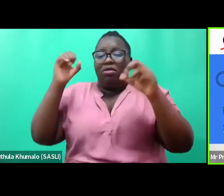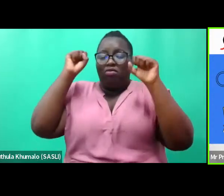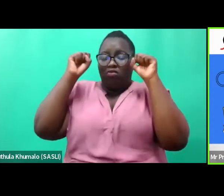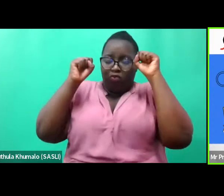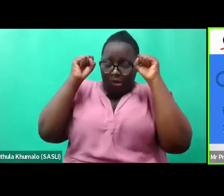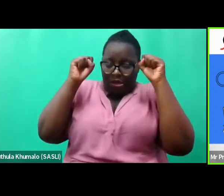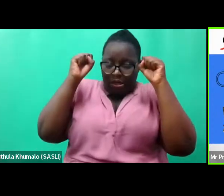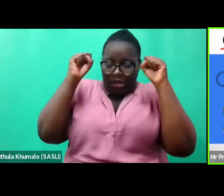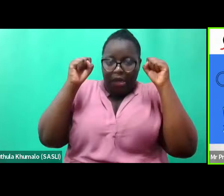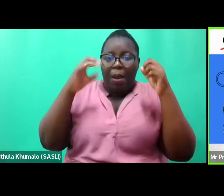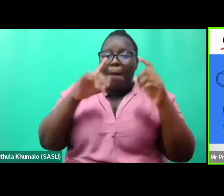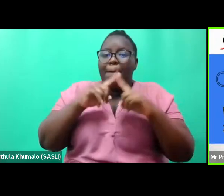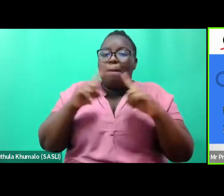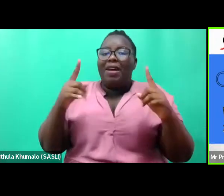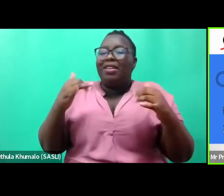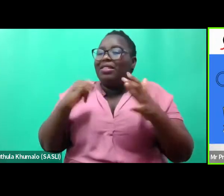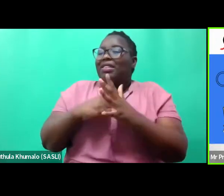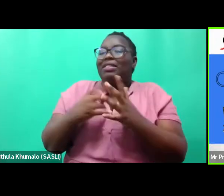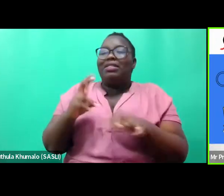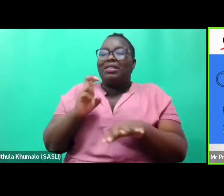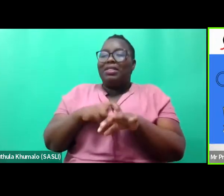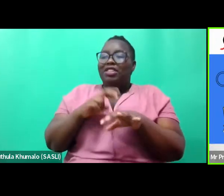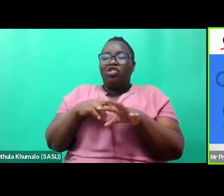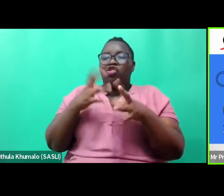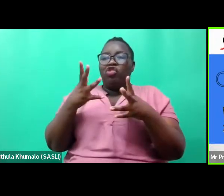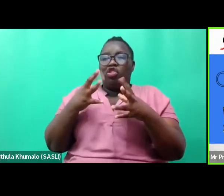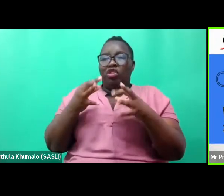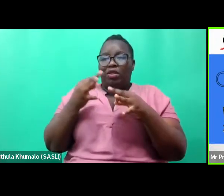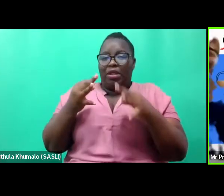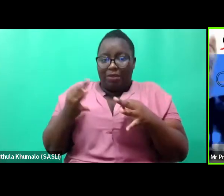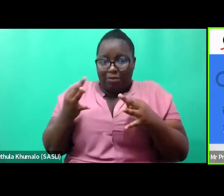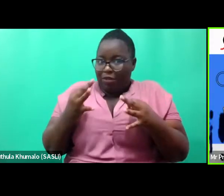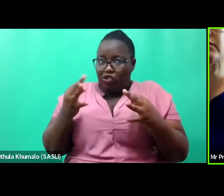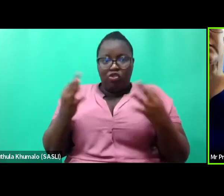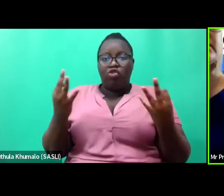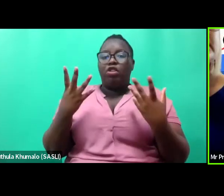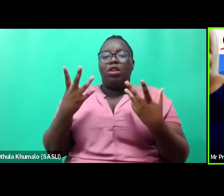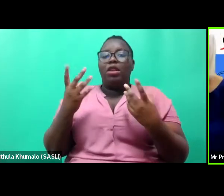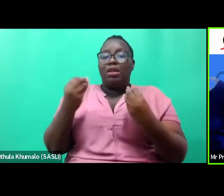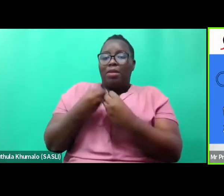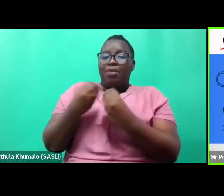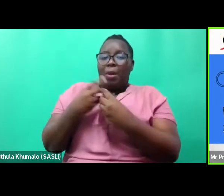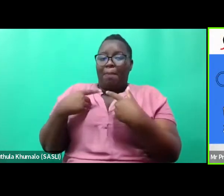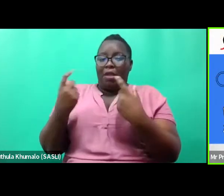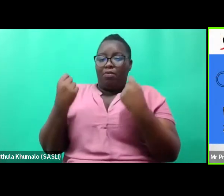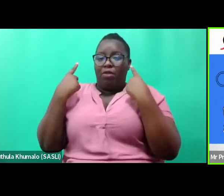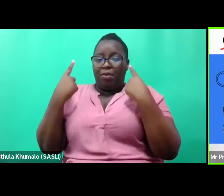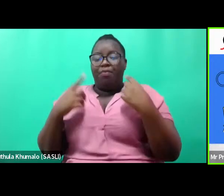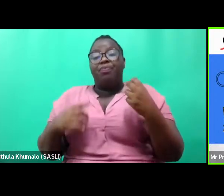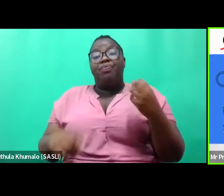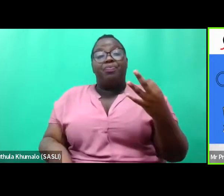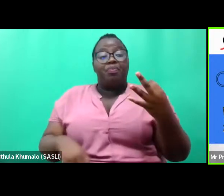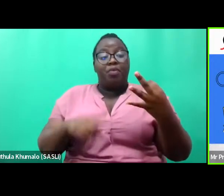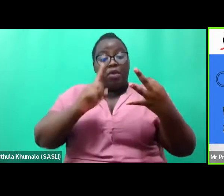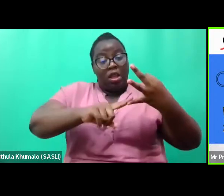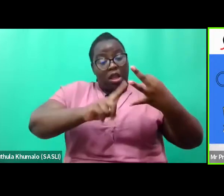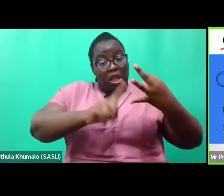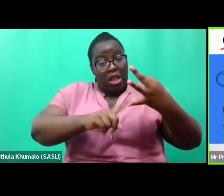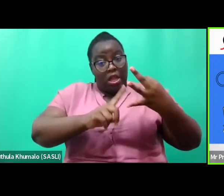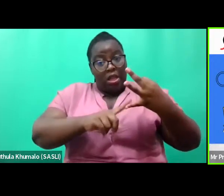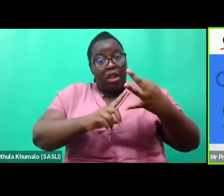needed a refresher course on that, number one. And third of all is that when I